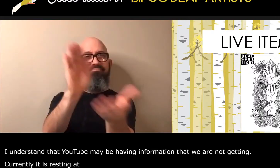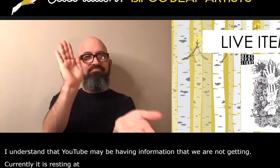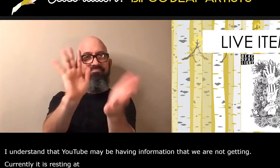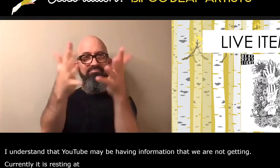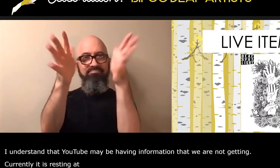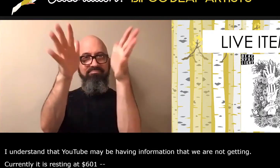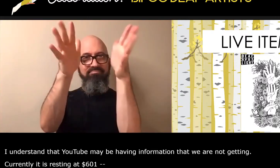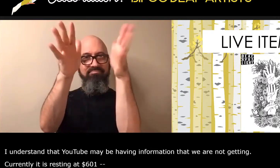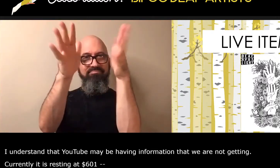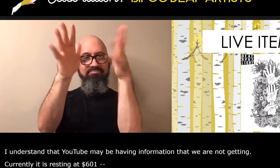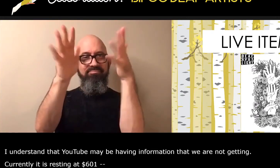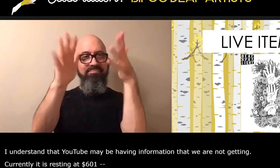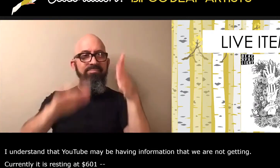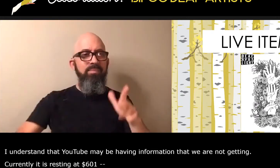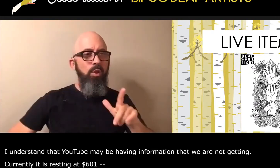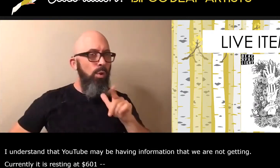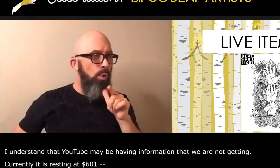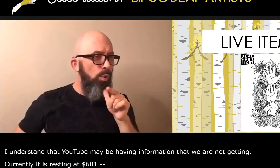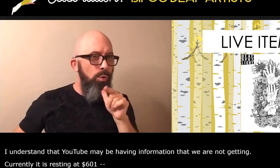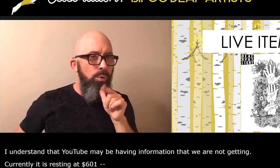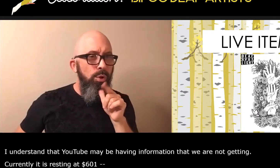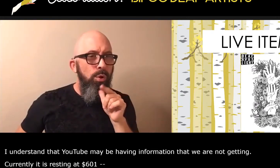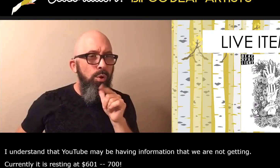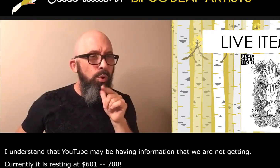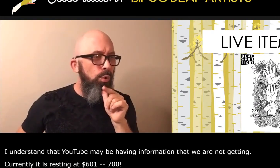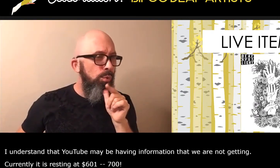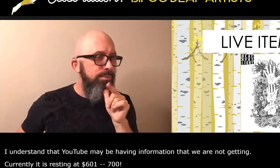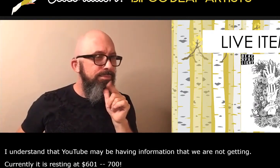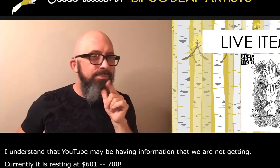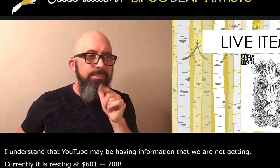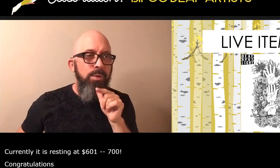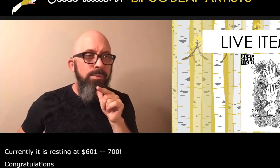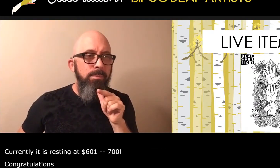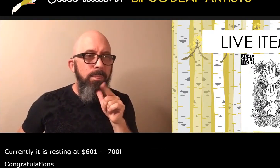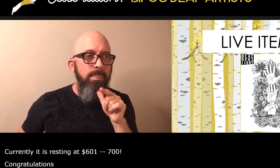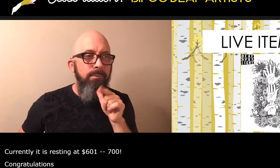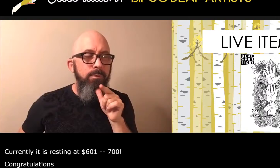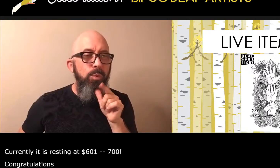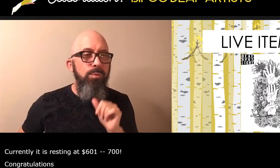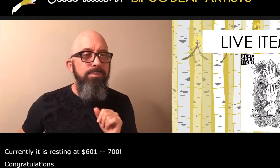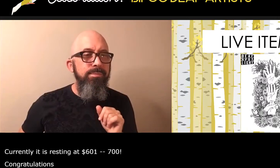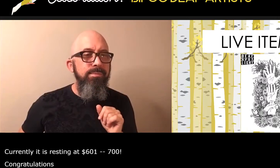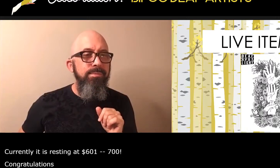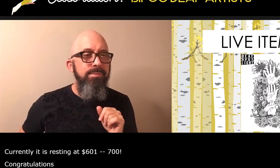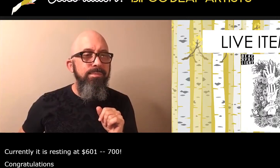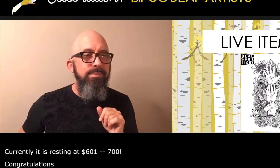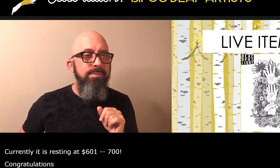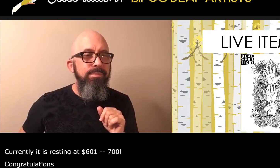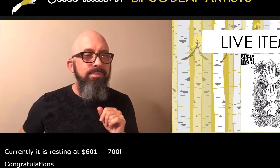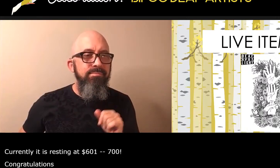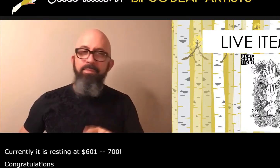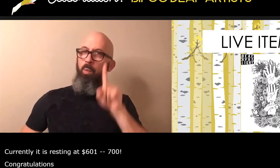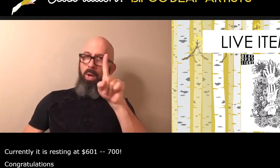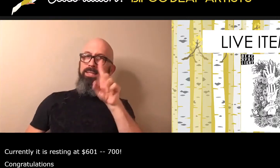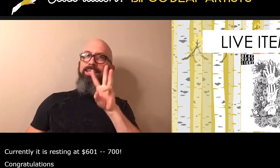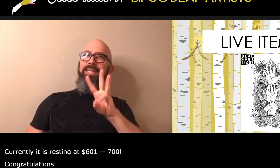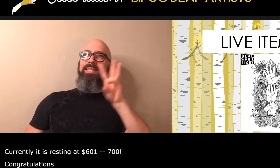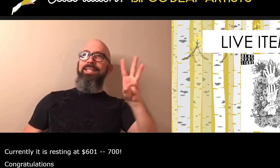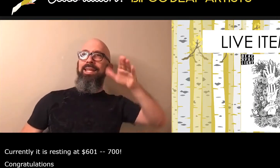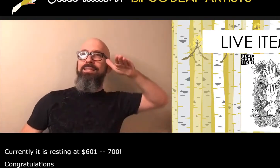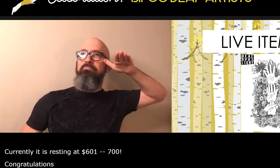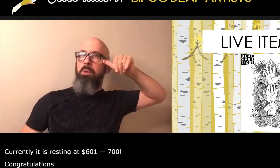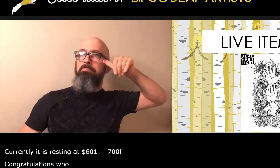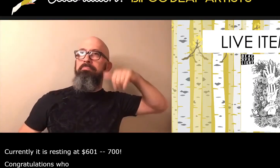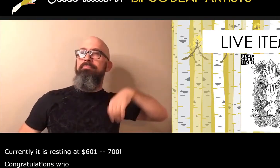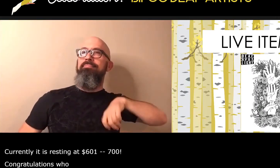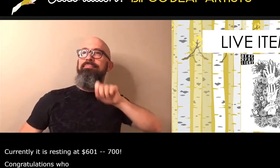700. Congratulations. Who is this intrepid bidder?